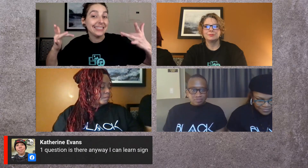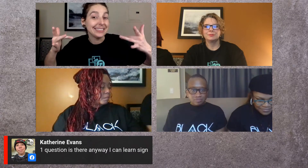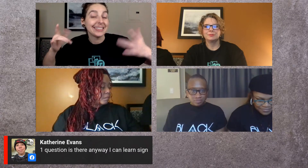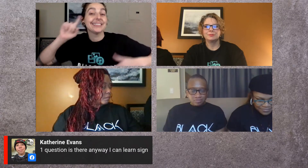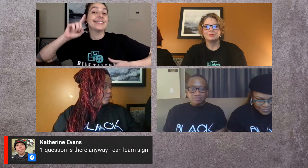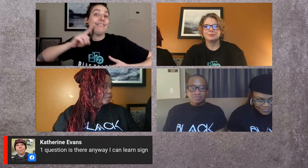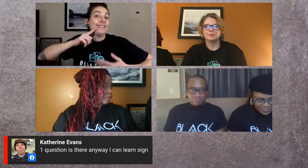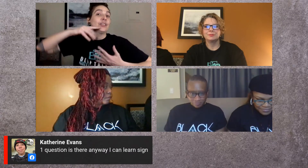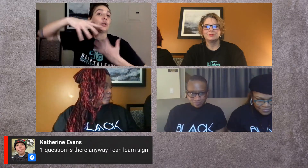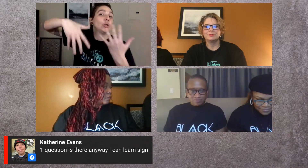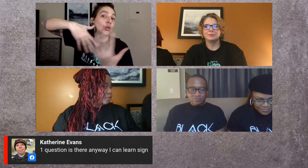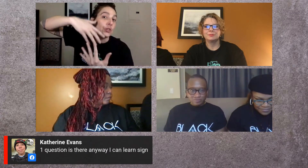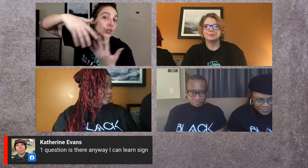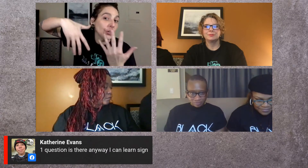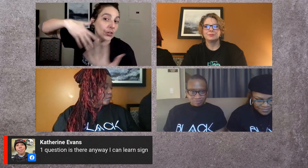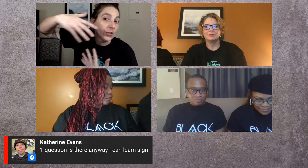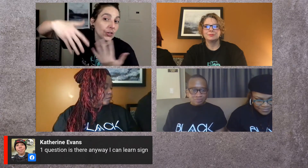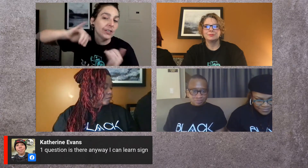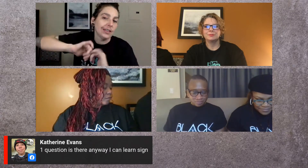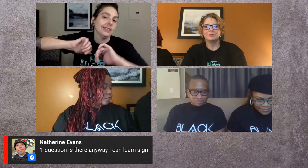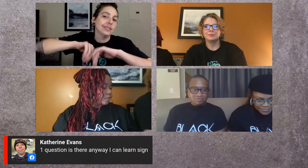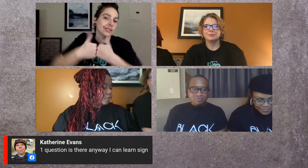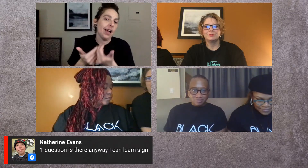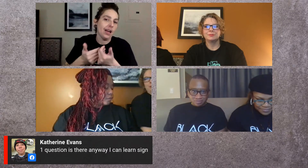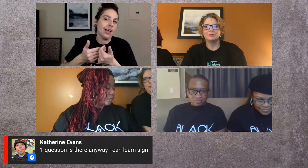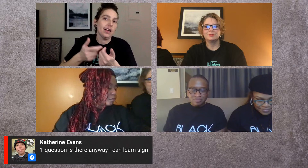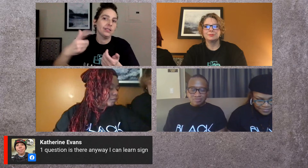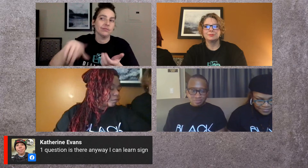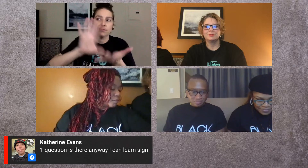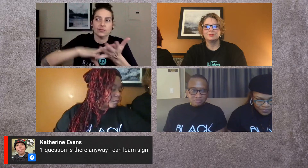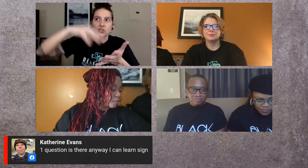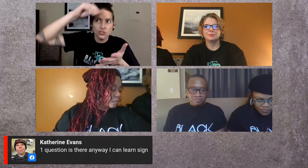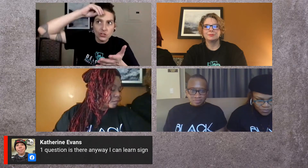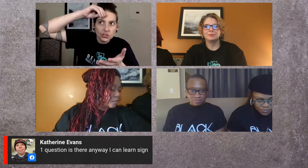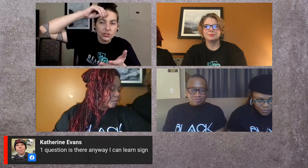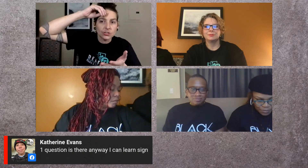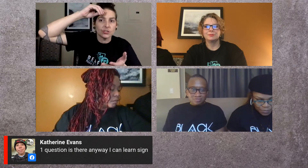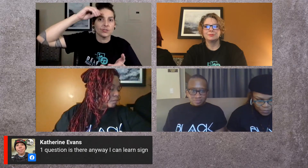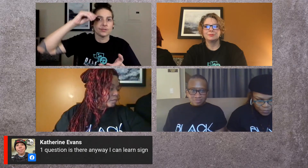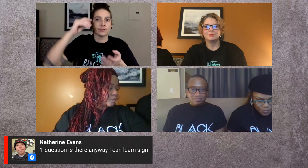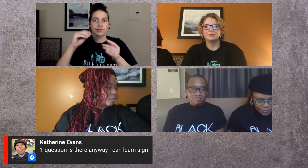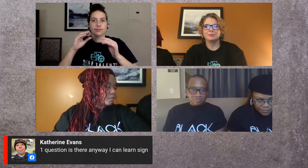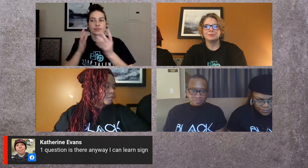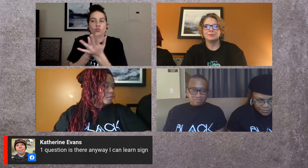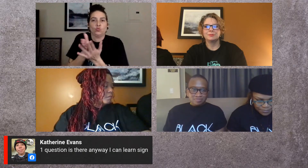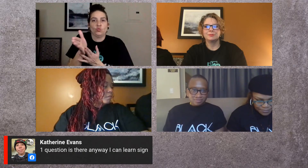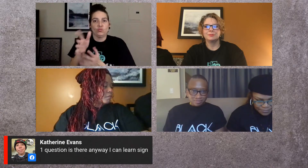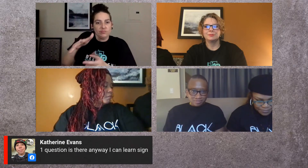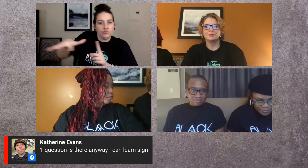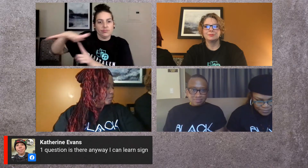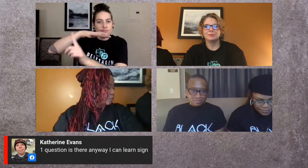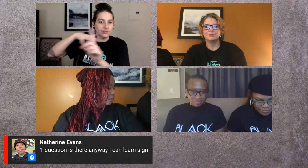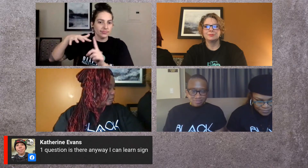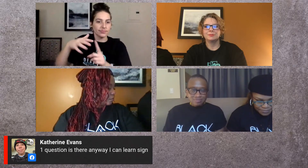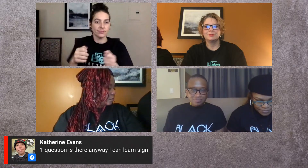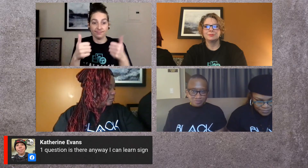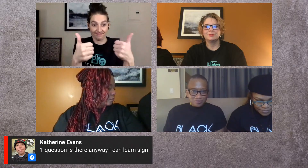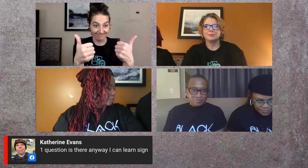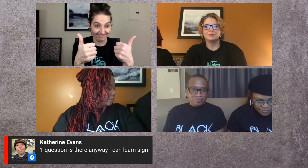Also, go to deaf events, socialize. That's how you can learn as well,